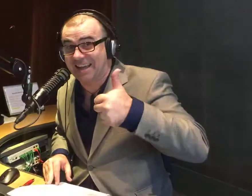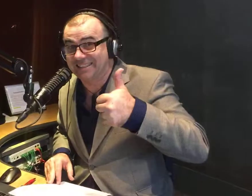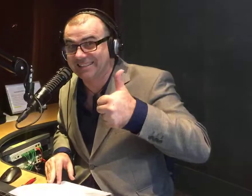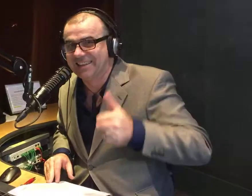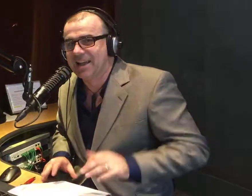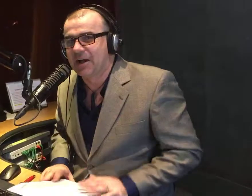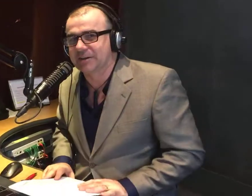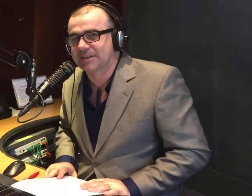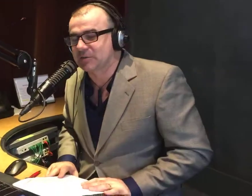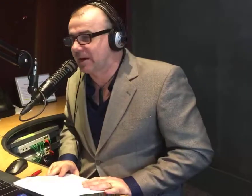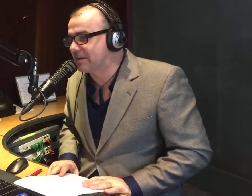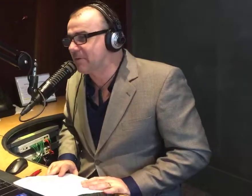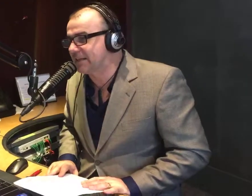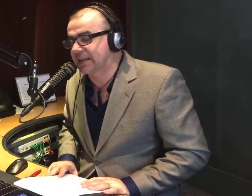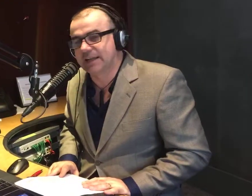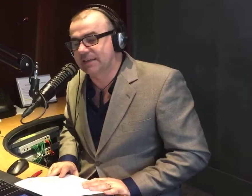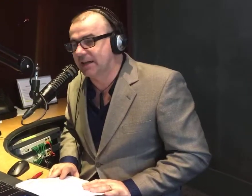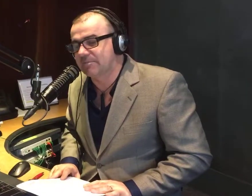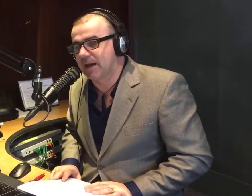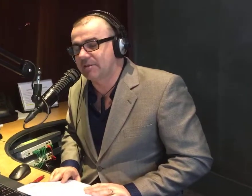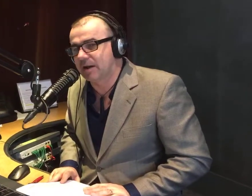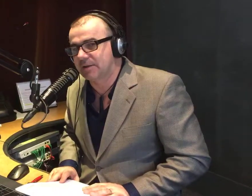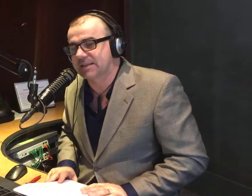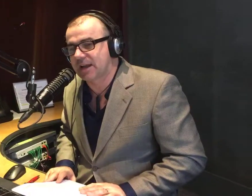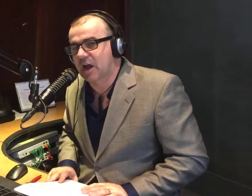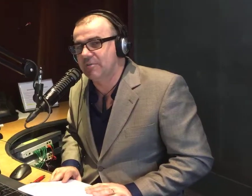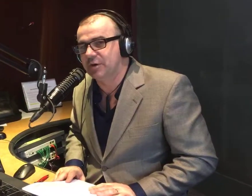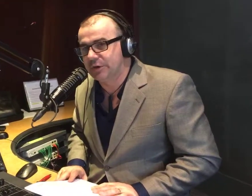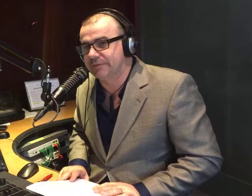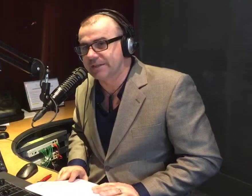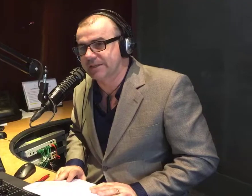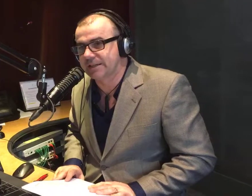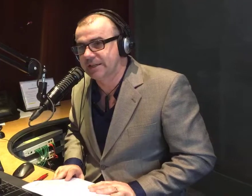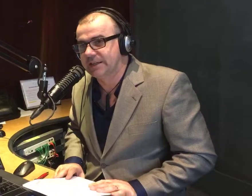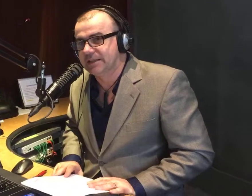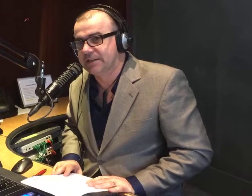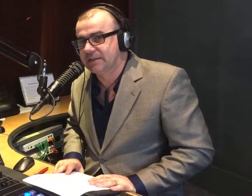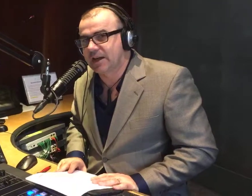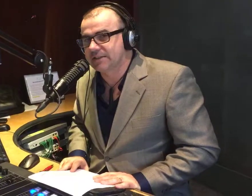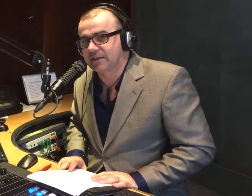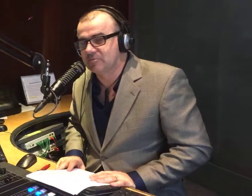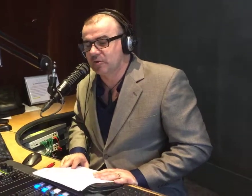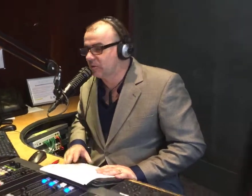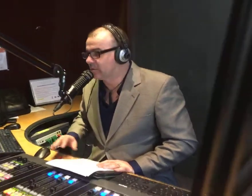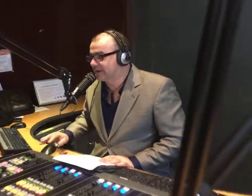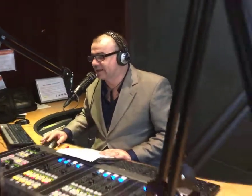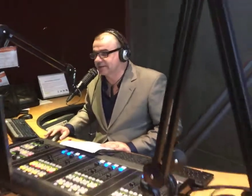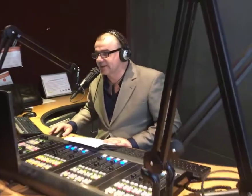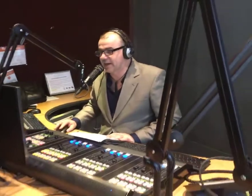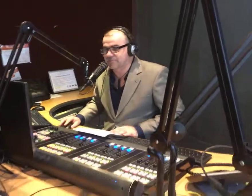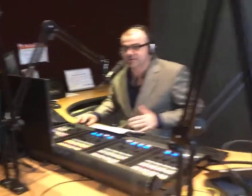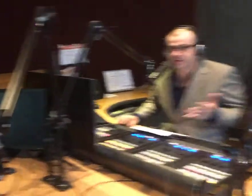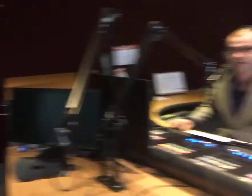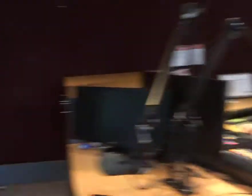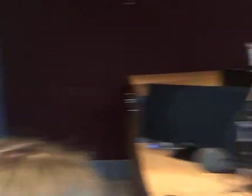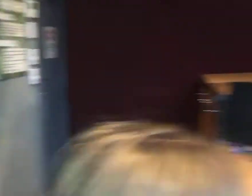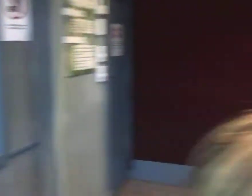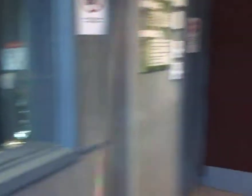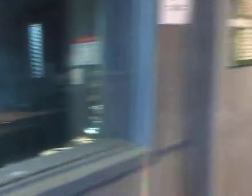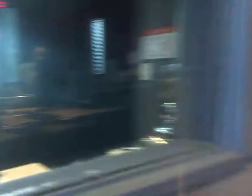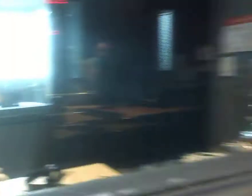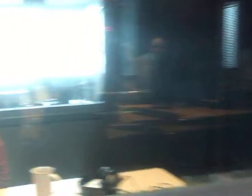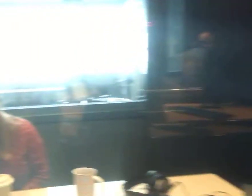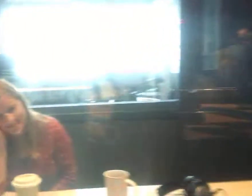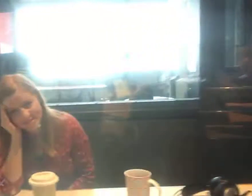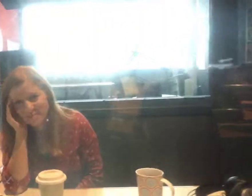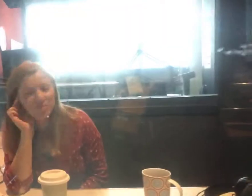head start on this one, but I must say I'm nervous. Diane's a lot more coordinated than I am, as regular listeners